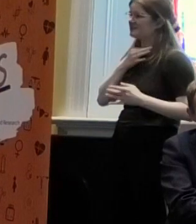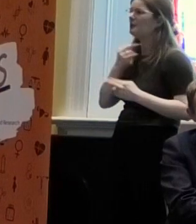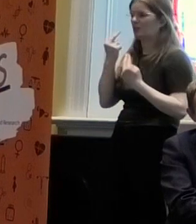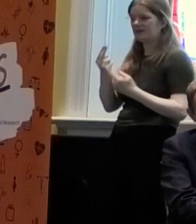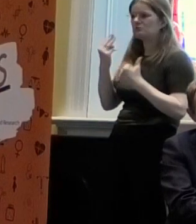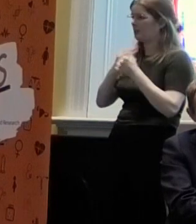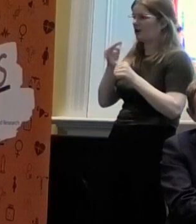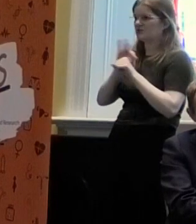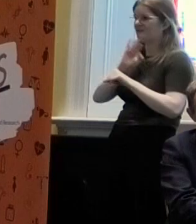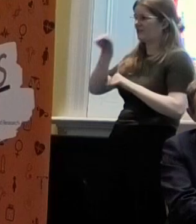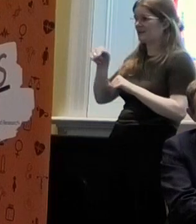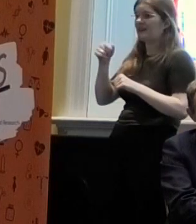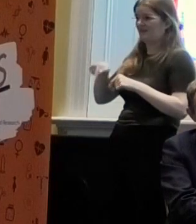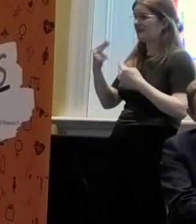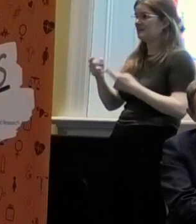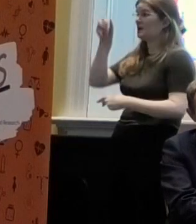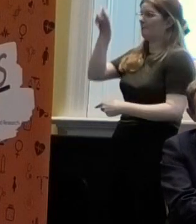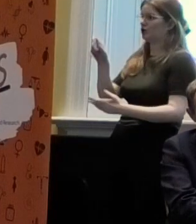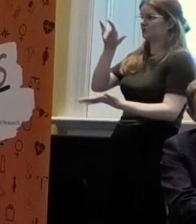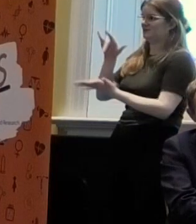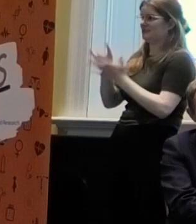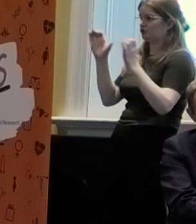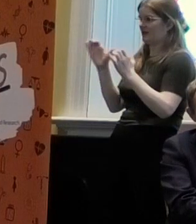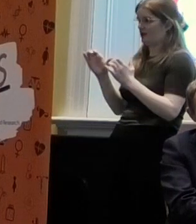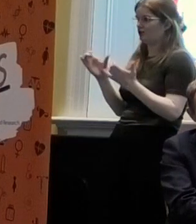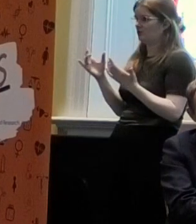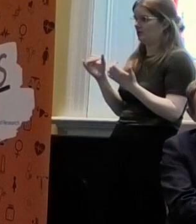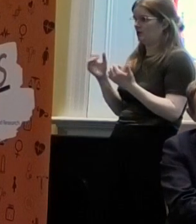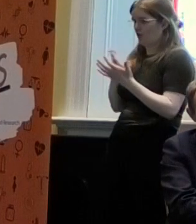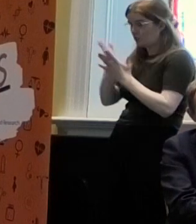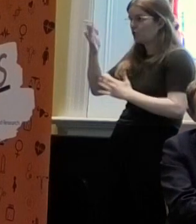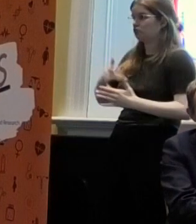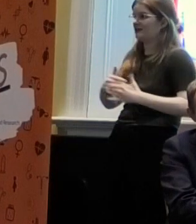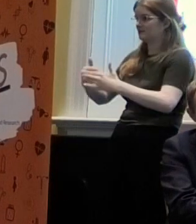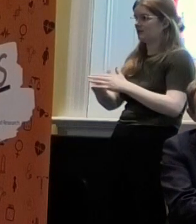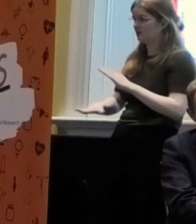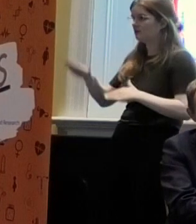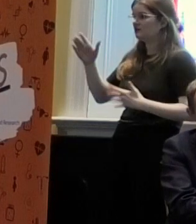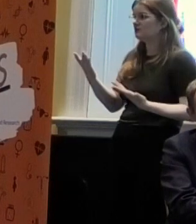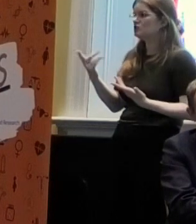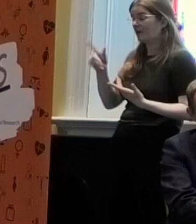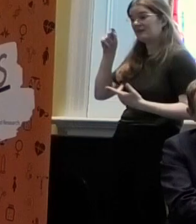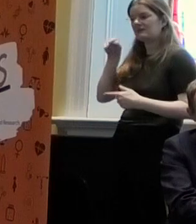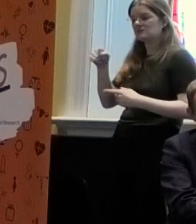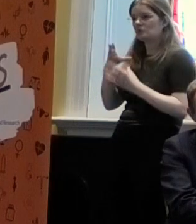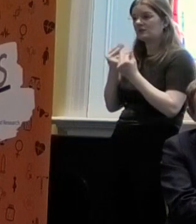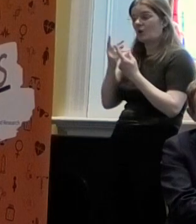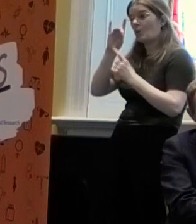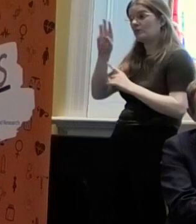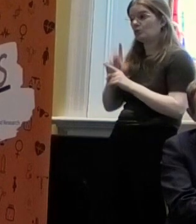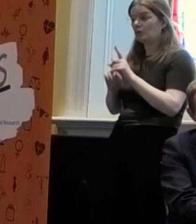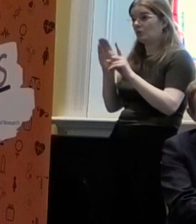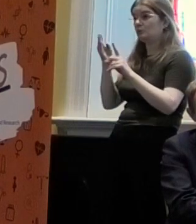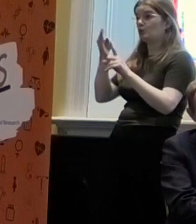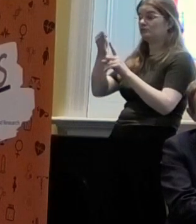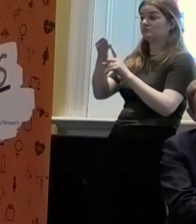future. But whereas in fact, they need the holistic care of midwifery support throughout the pregnancy. And I think that's something that we're hopefully are moving towards,